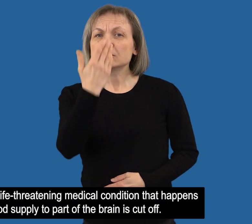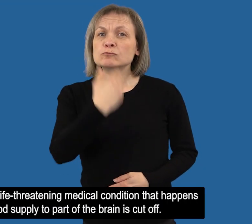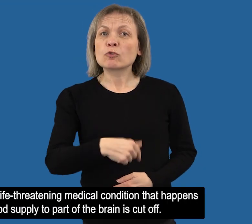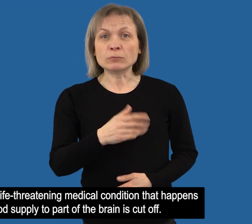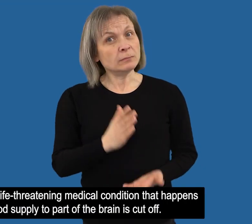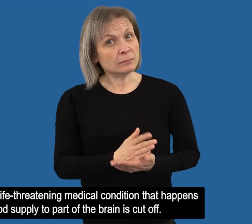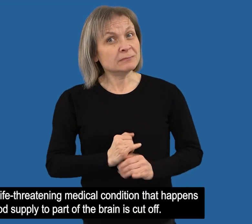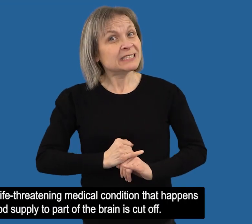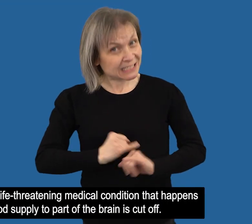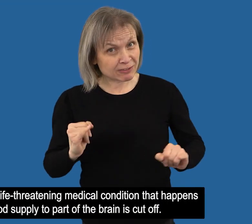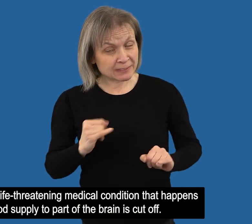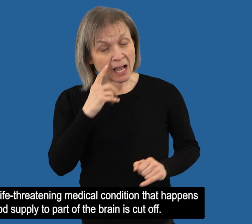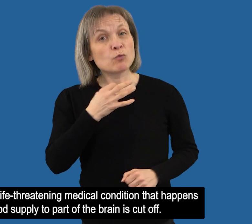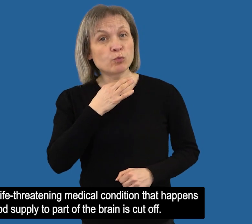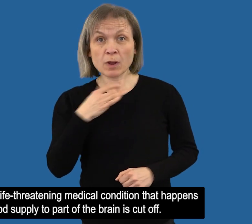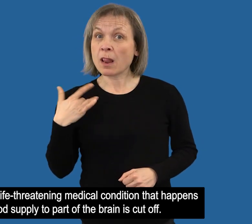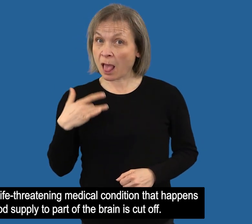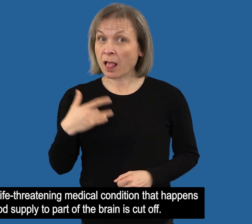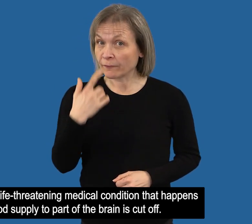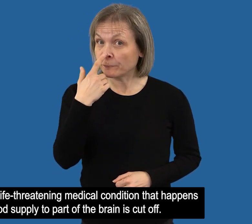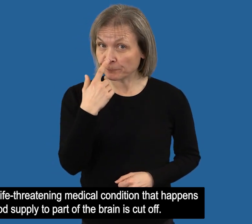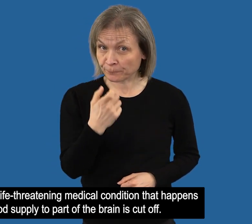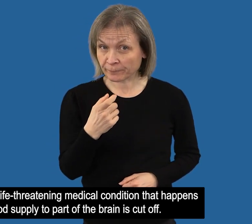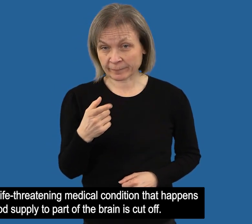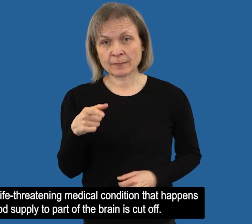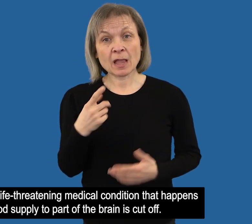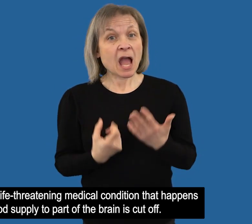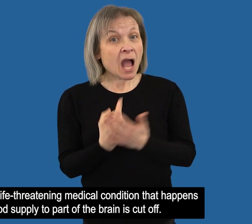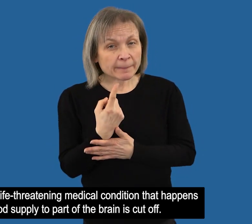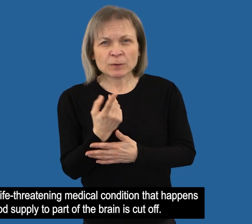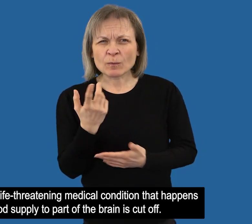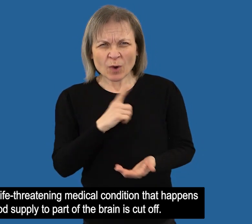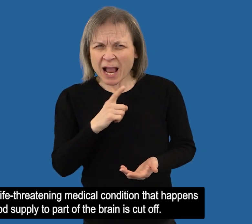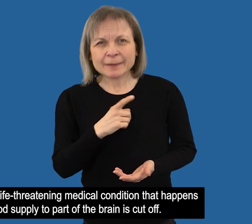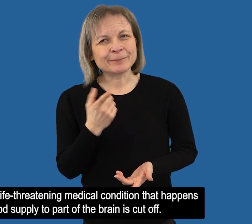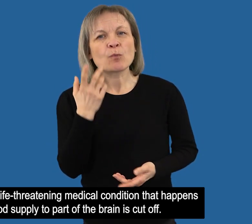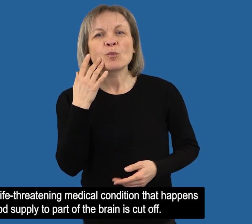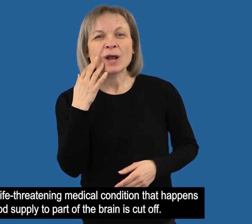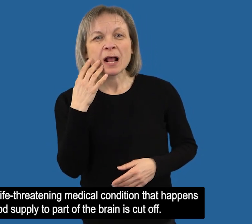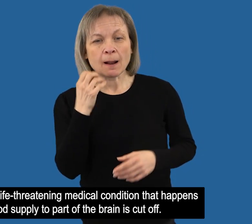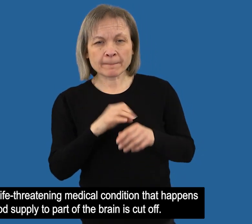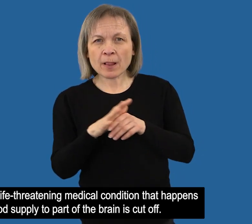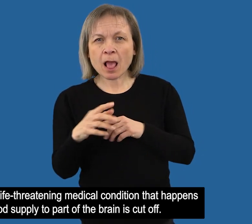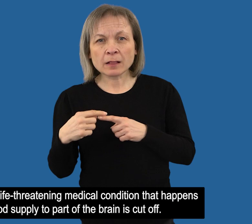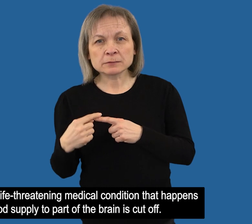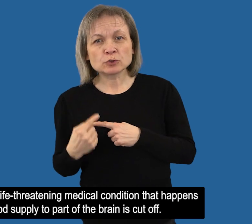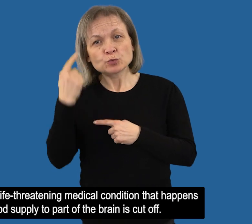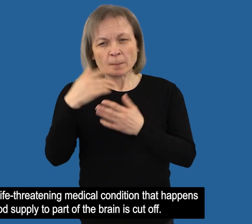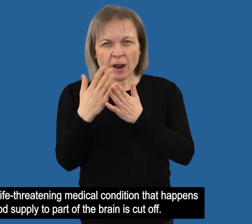Stroke. A stroke is a serious, life-threatening medical condition that happens when the blood supply to part of the brain is